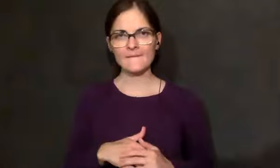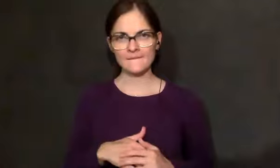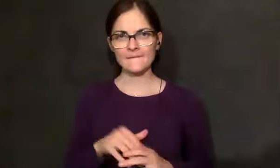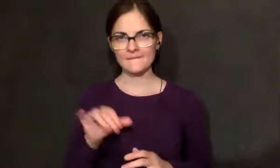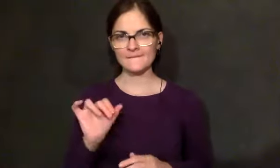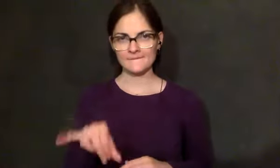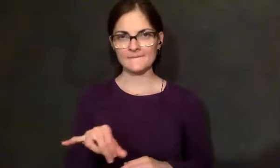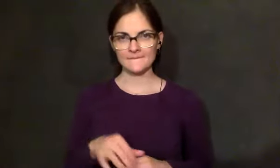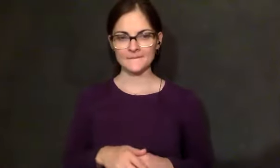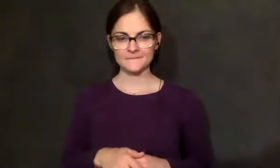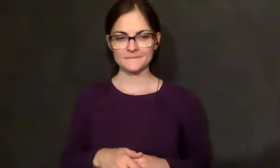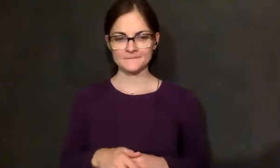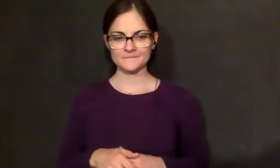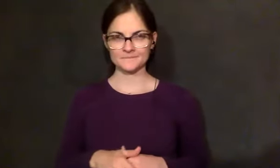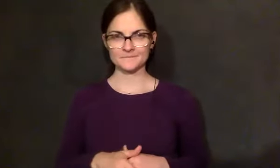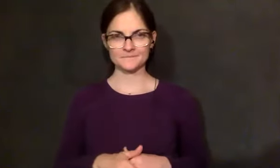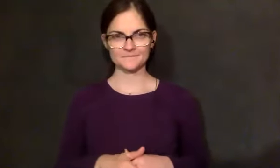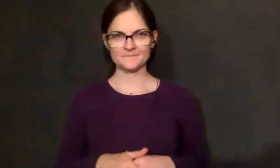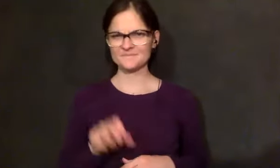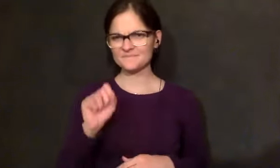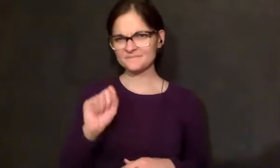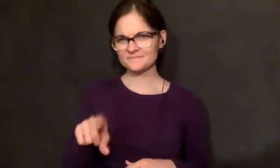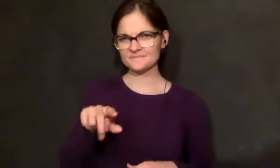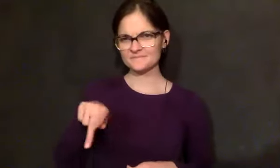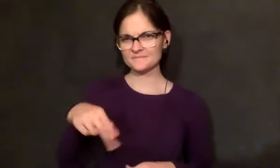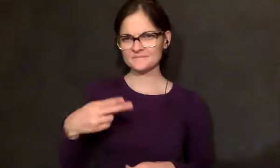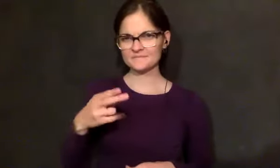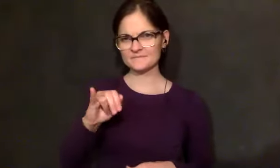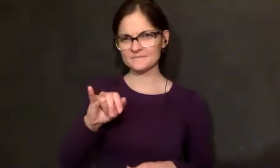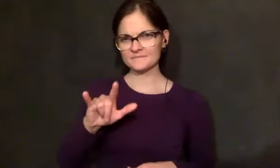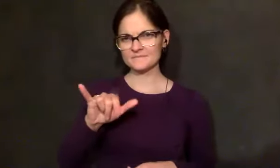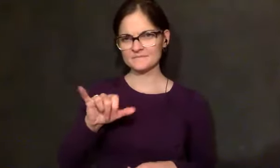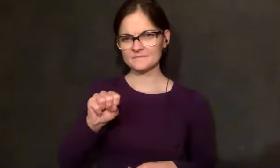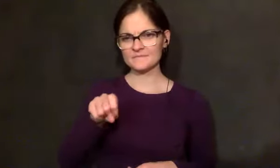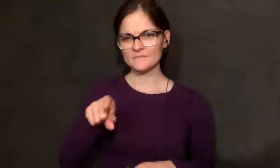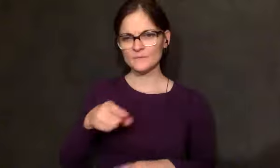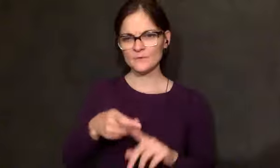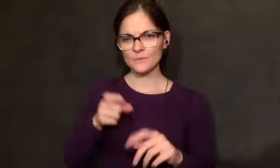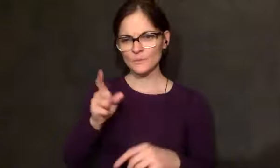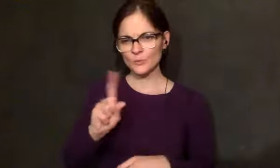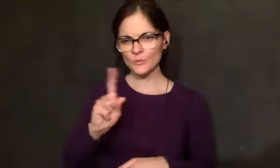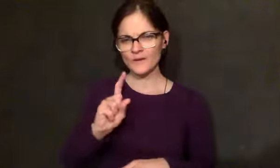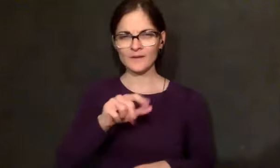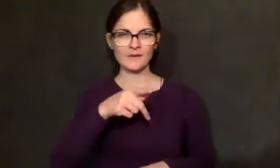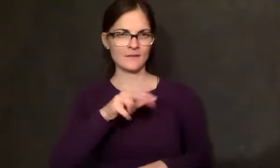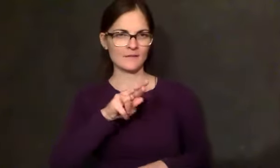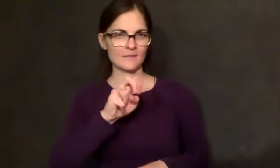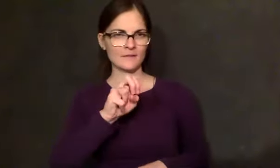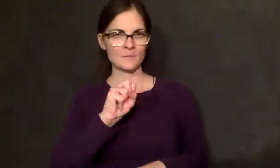There you go. Now we've got you. Where are you from, Phyllis? Prescott Valley, Arizona.